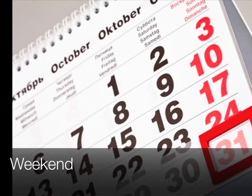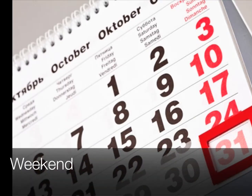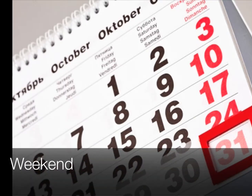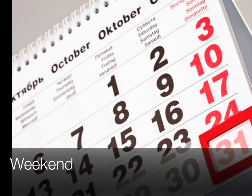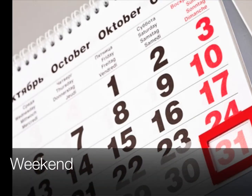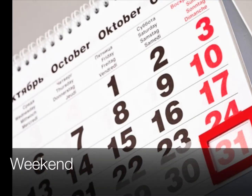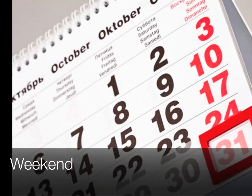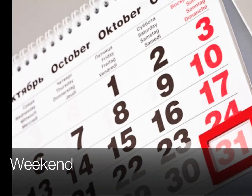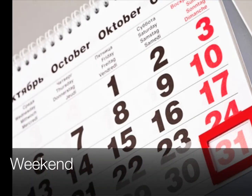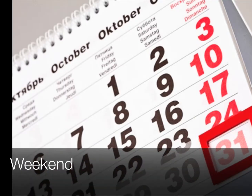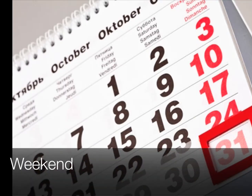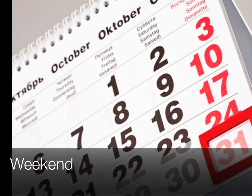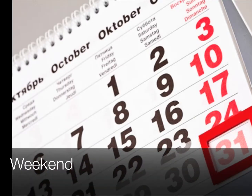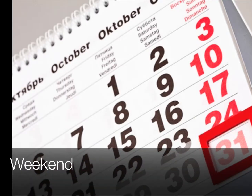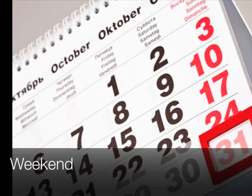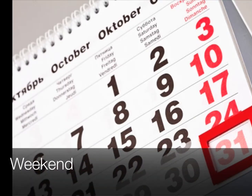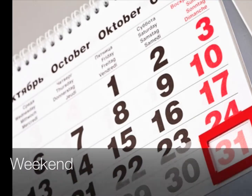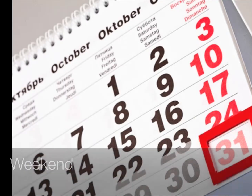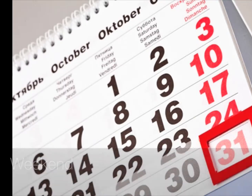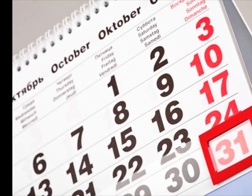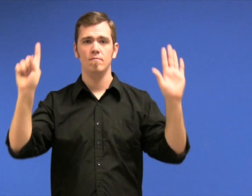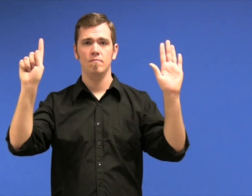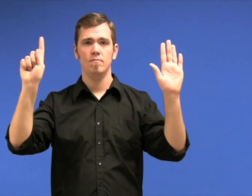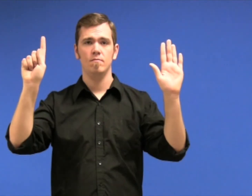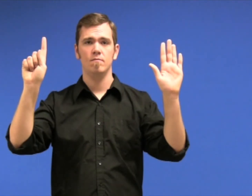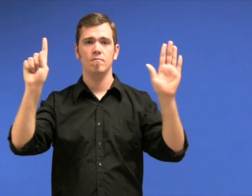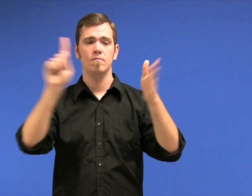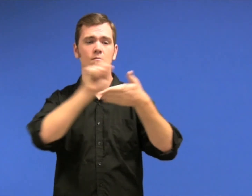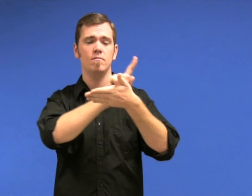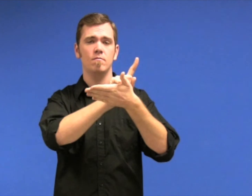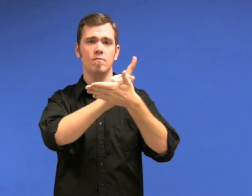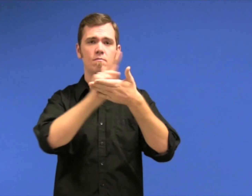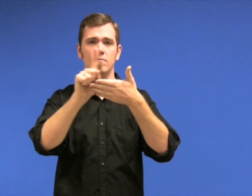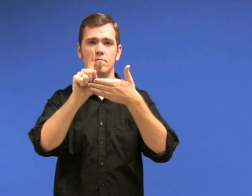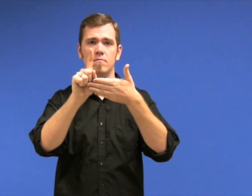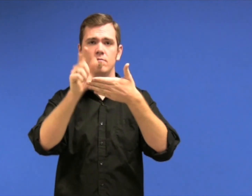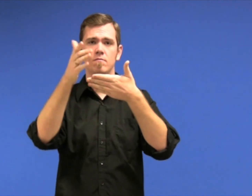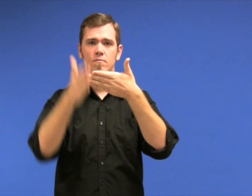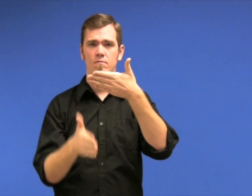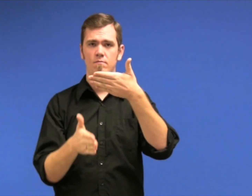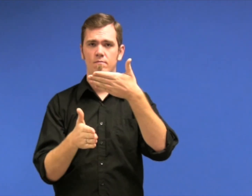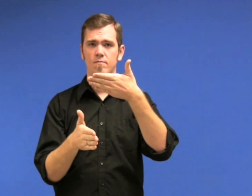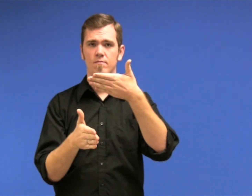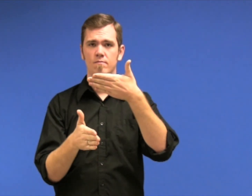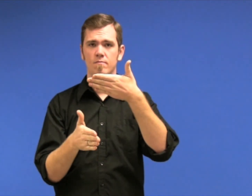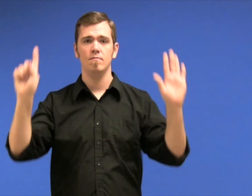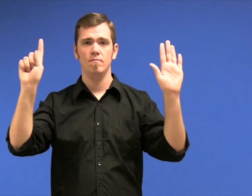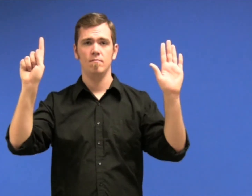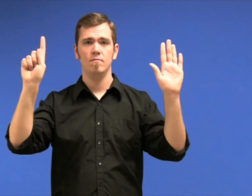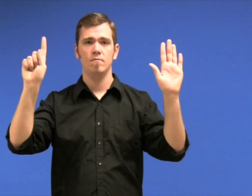All right, now the sign for weekend. Weekend is weekend.